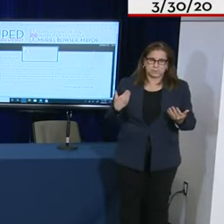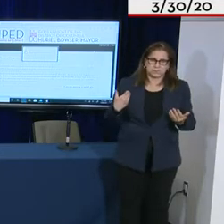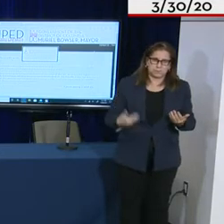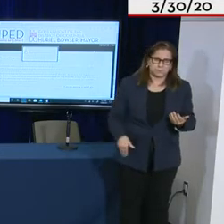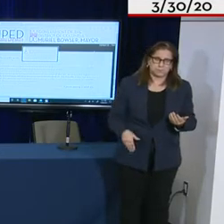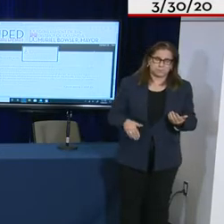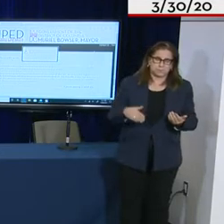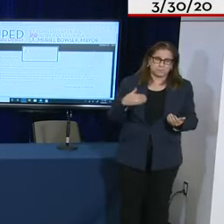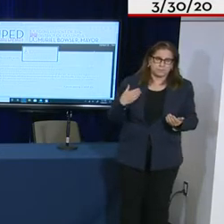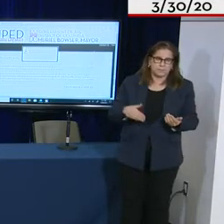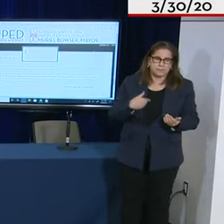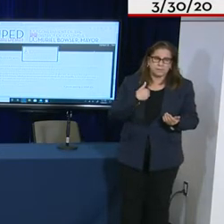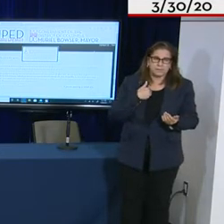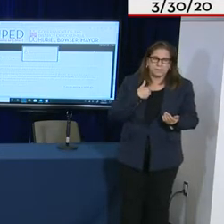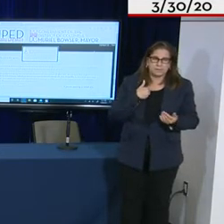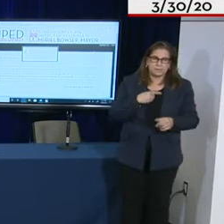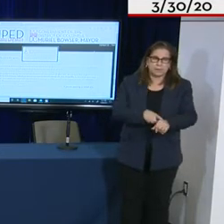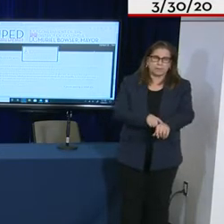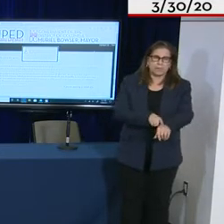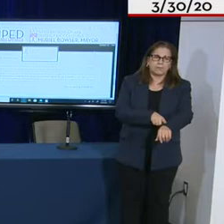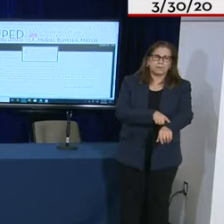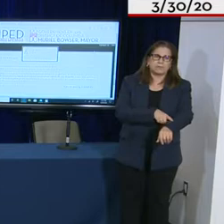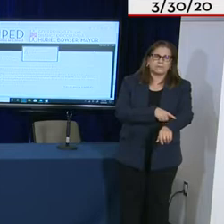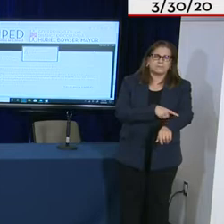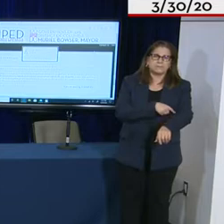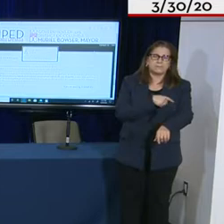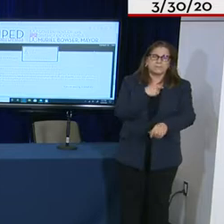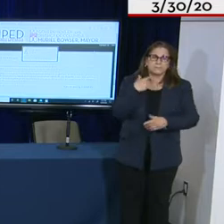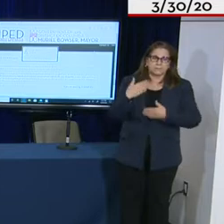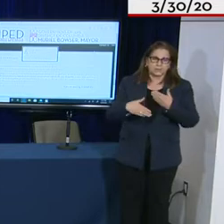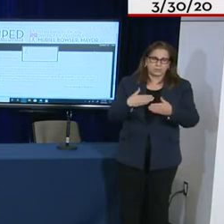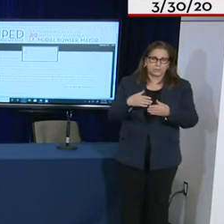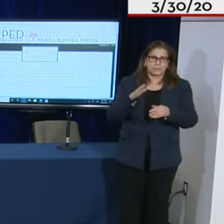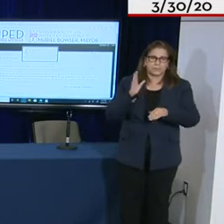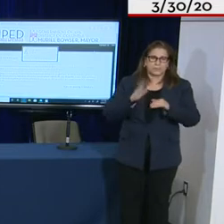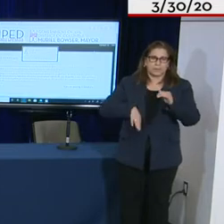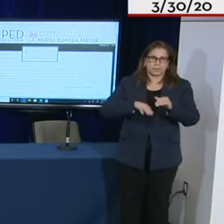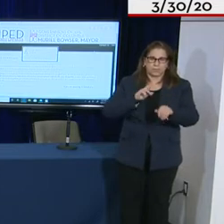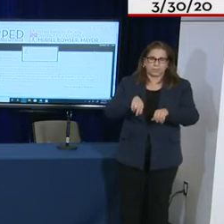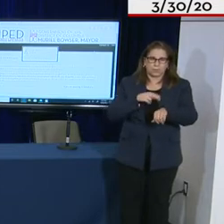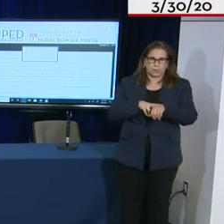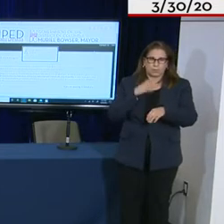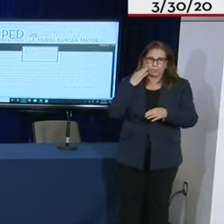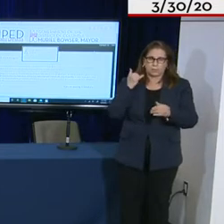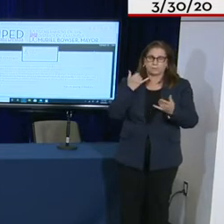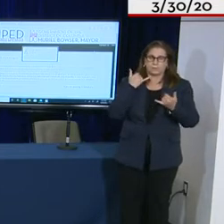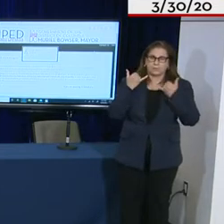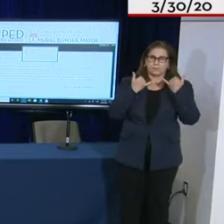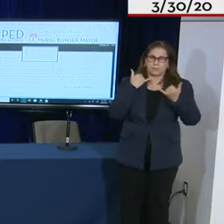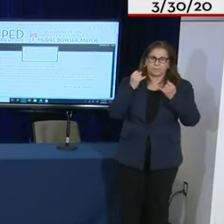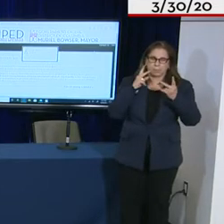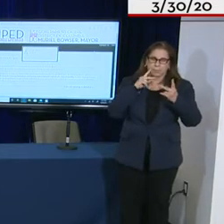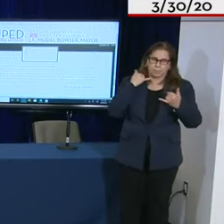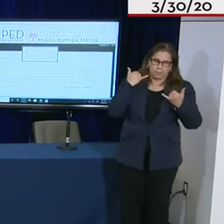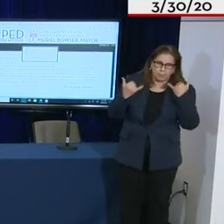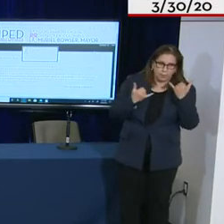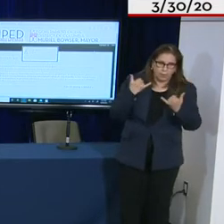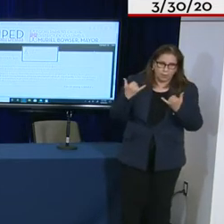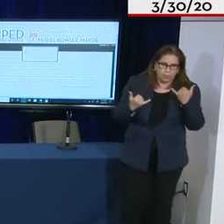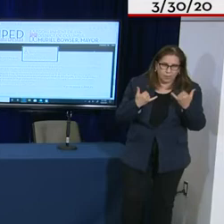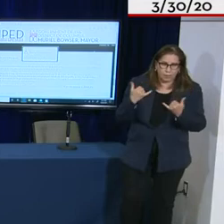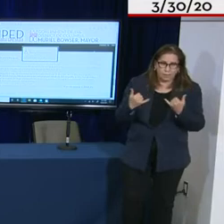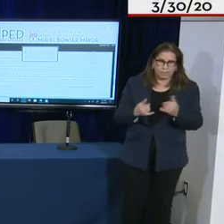we have longer than normal call volumes. And so if you have employees that are